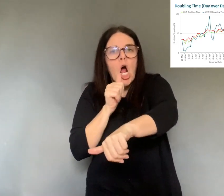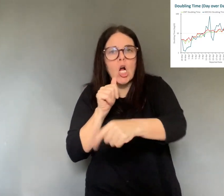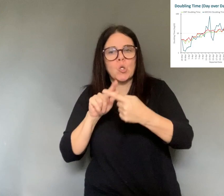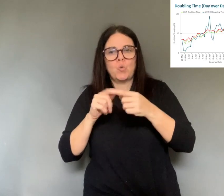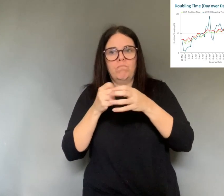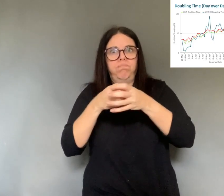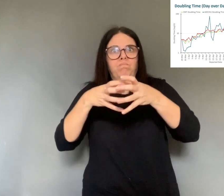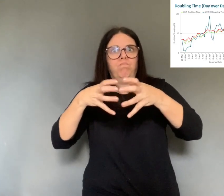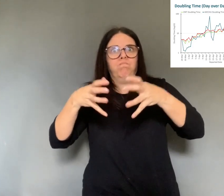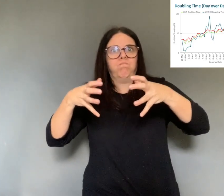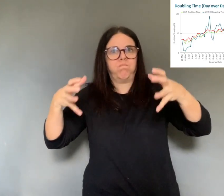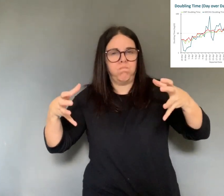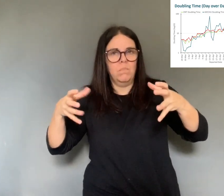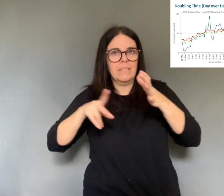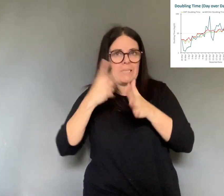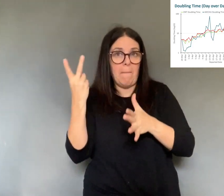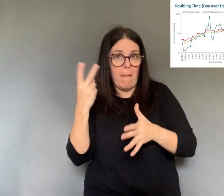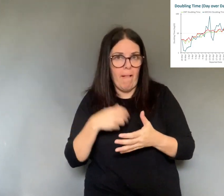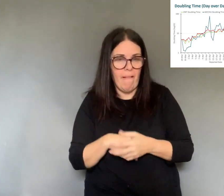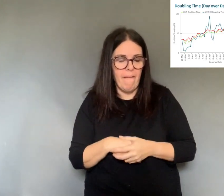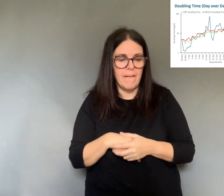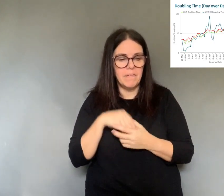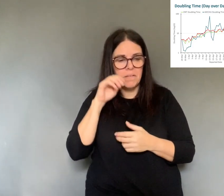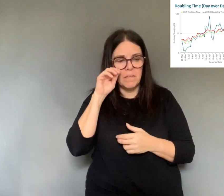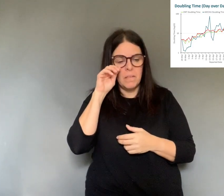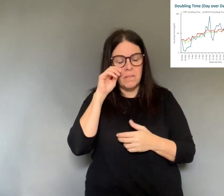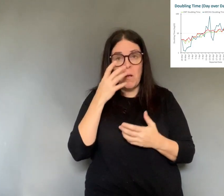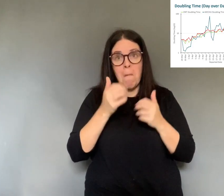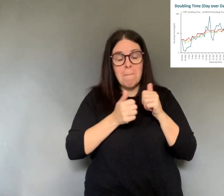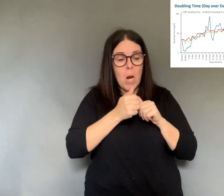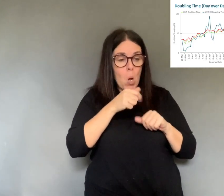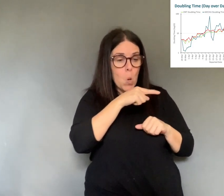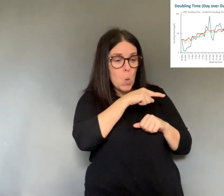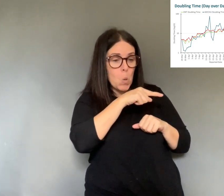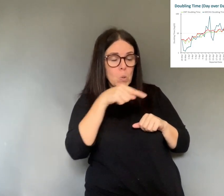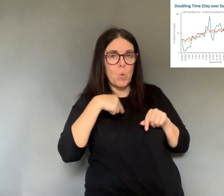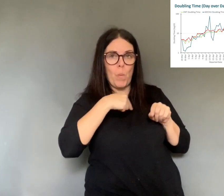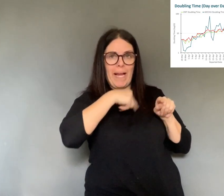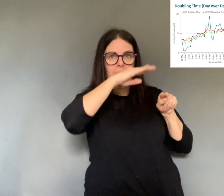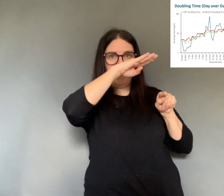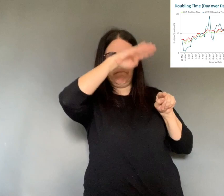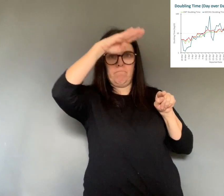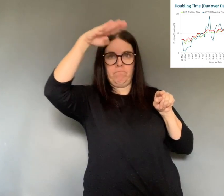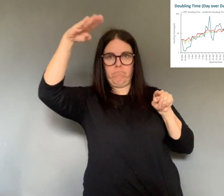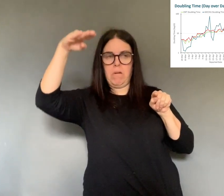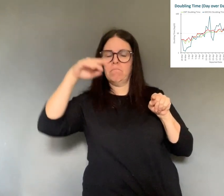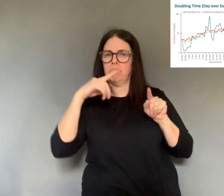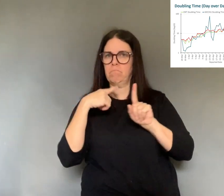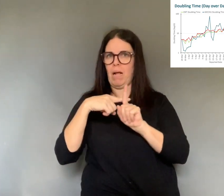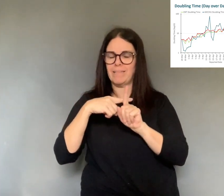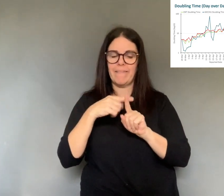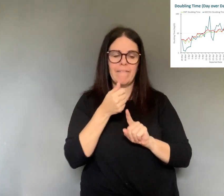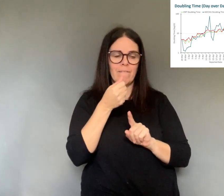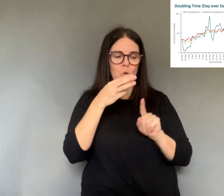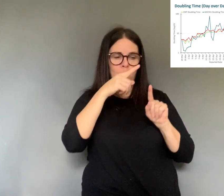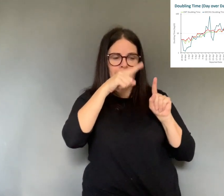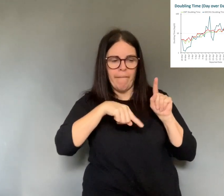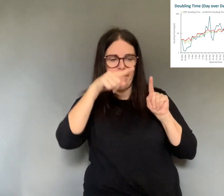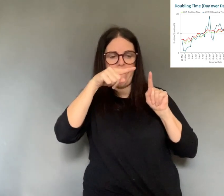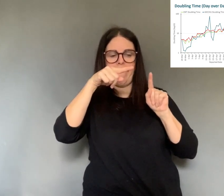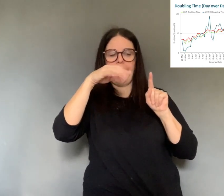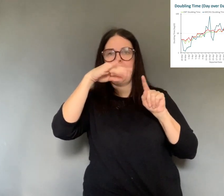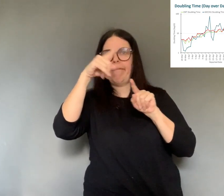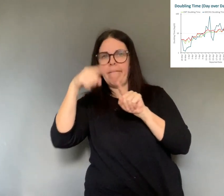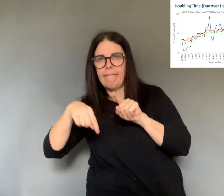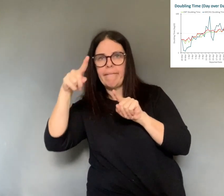overall, most of the time we stayed above the province doubling time, except for a few dips in the